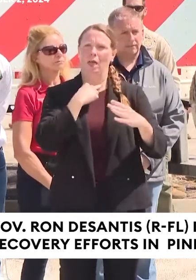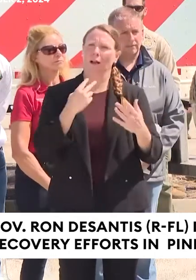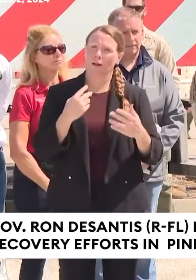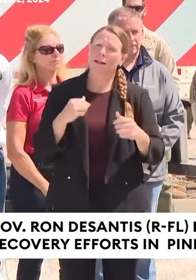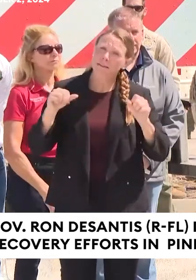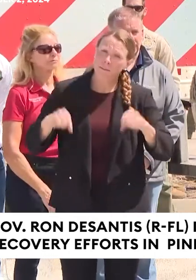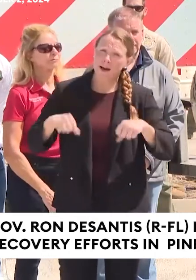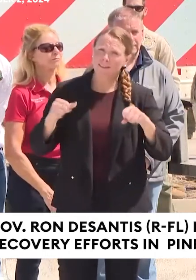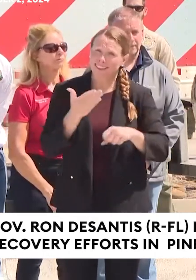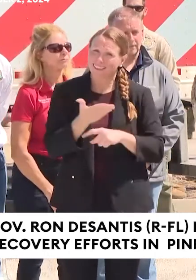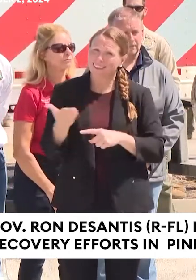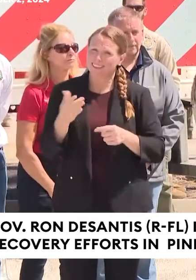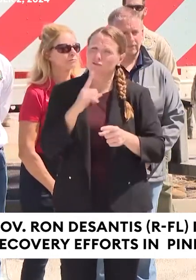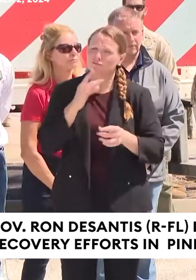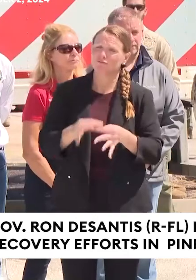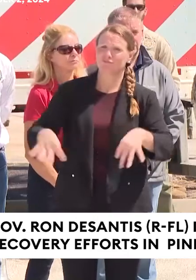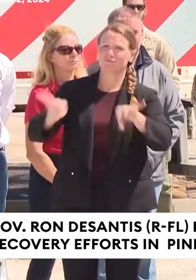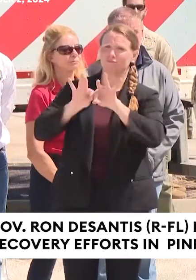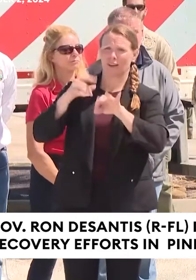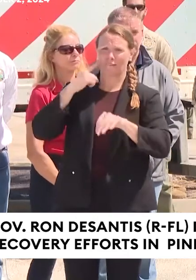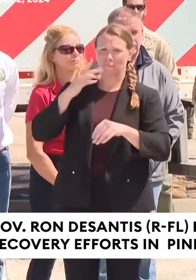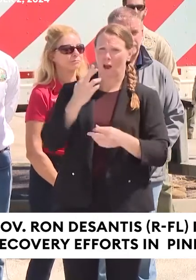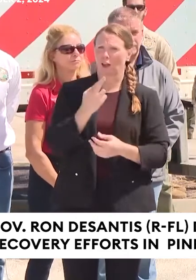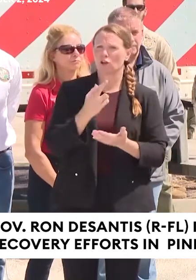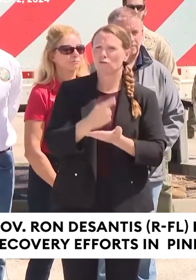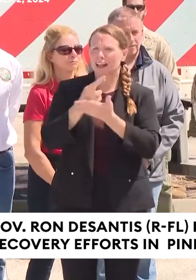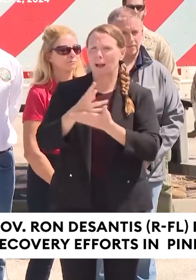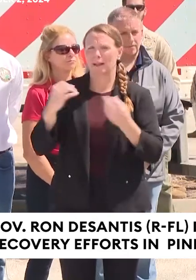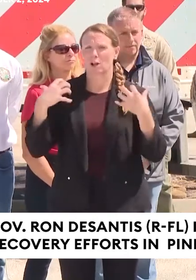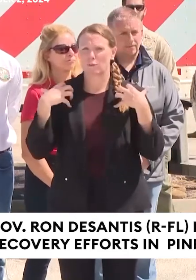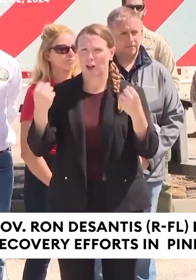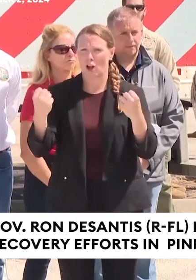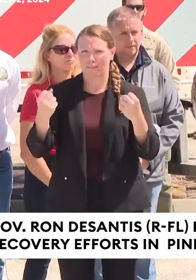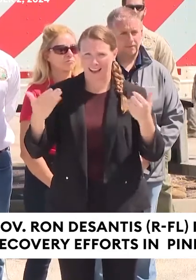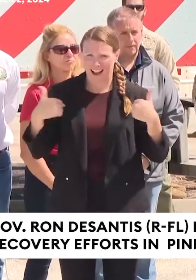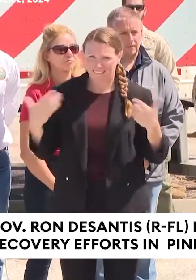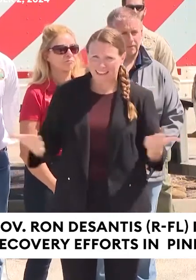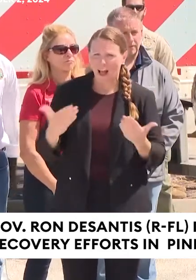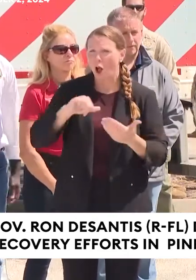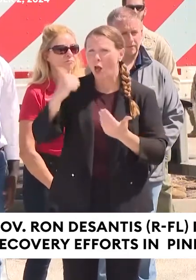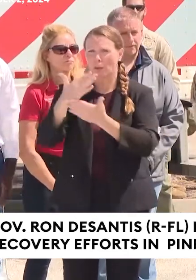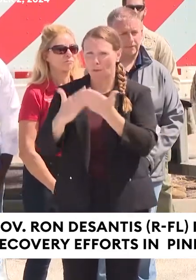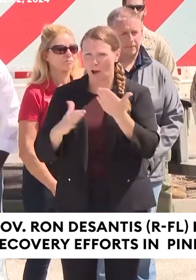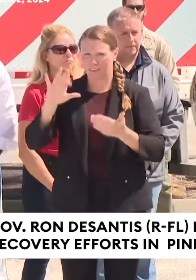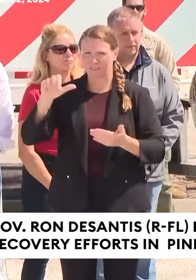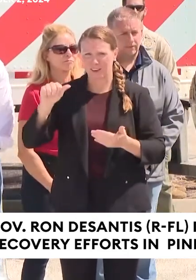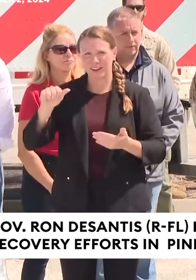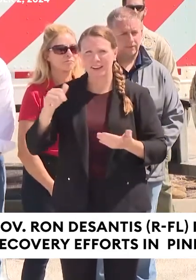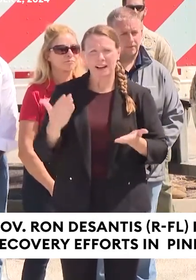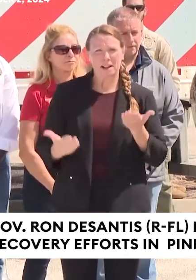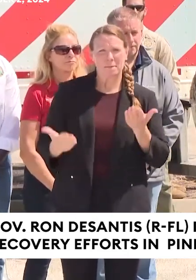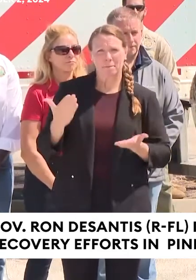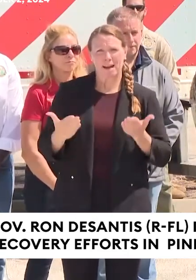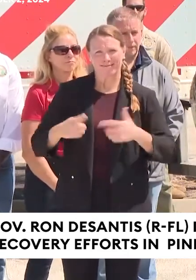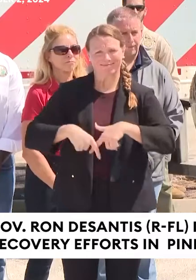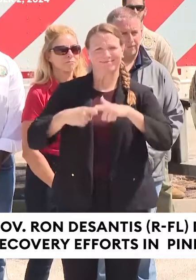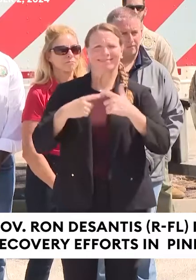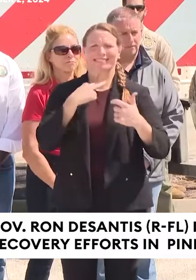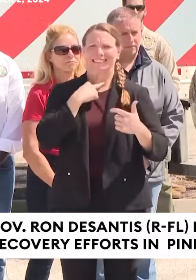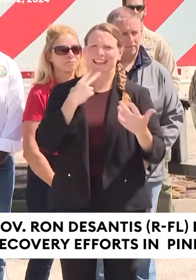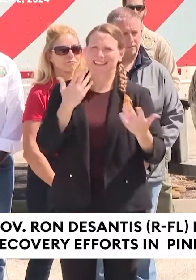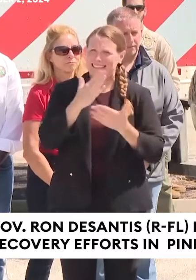things that are critical for the rehabbing and recovery of here and other parts of Florida that may get hung up in some of